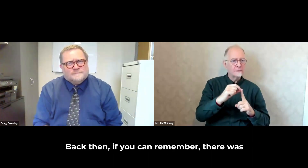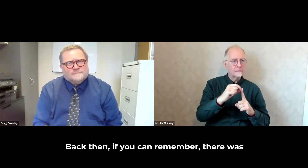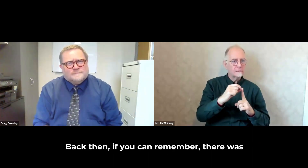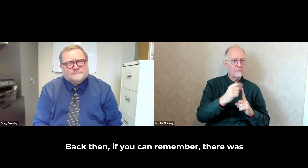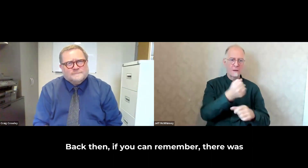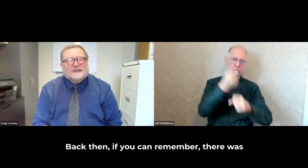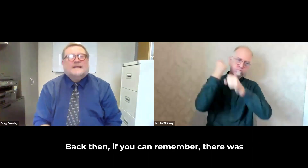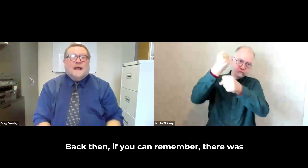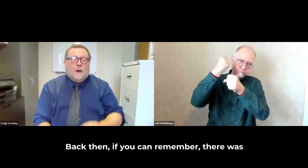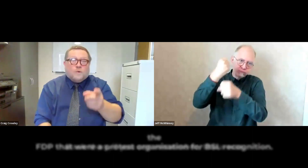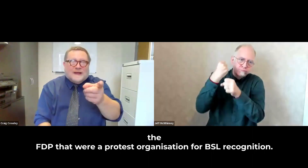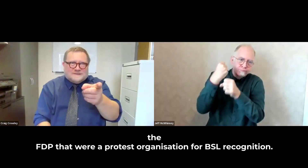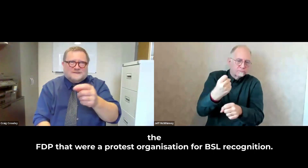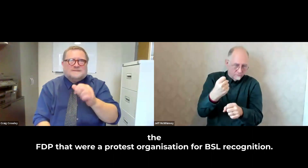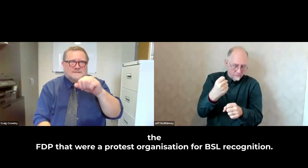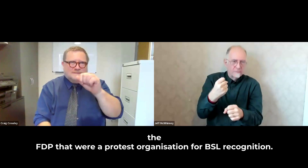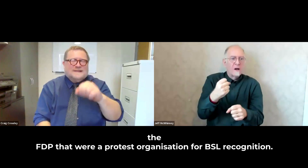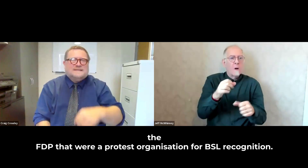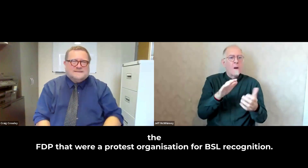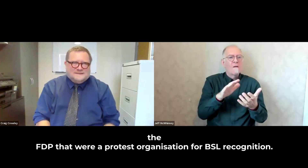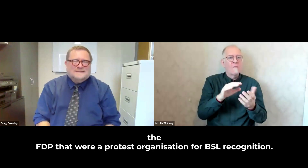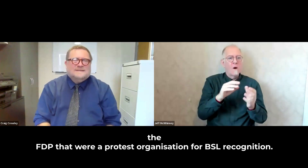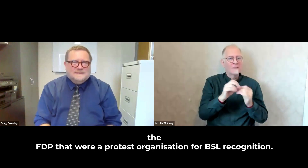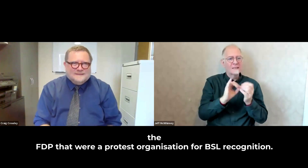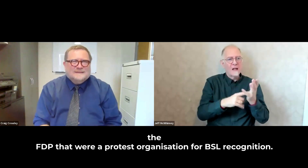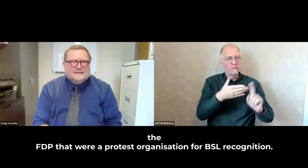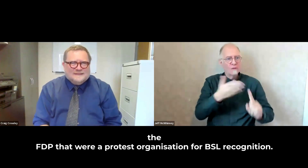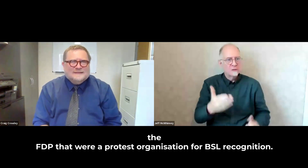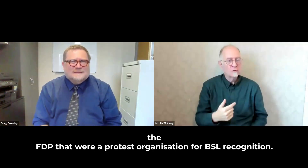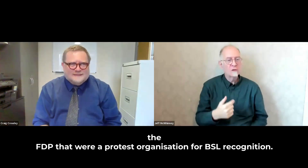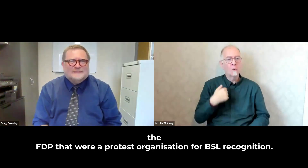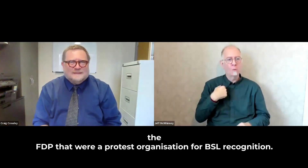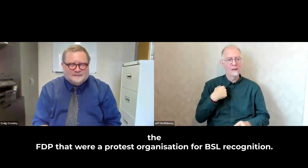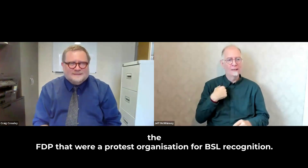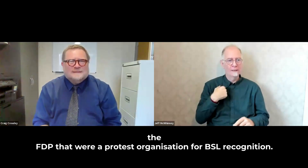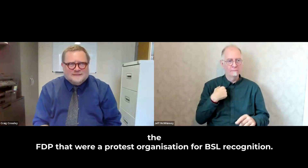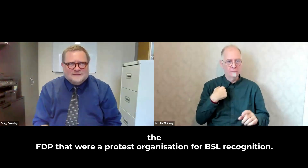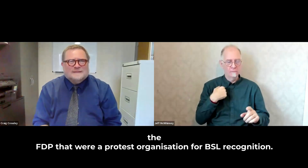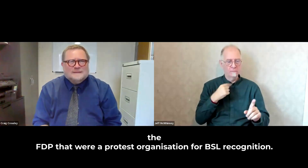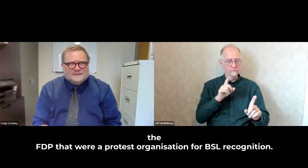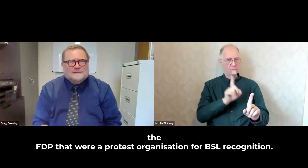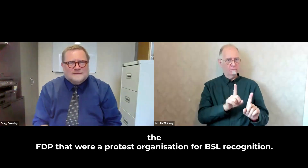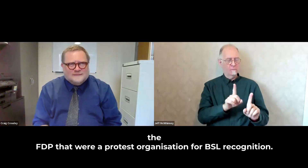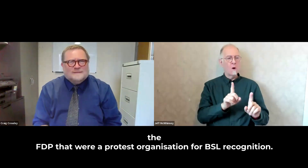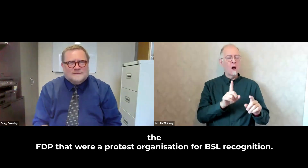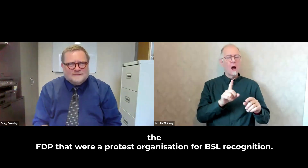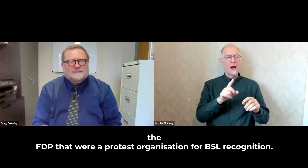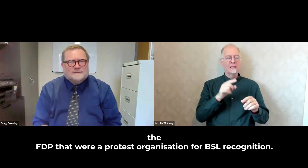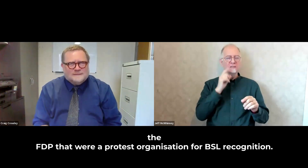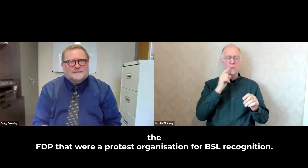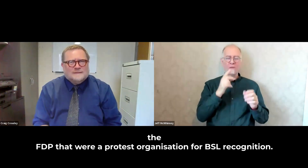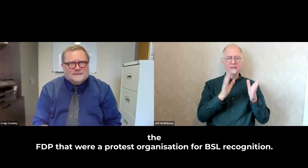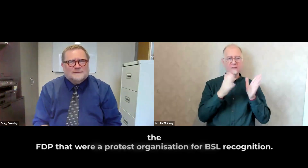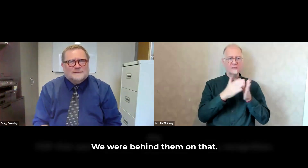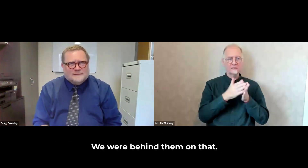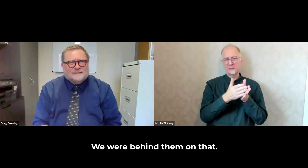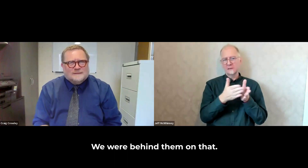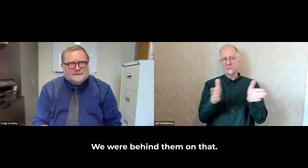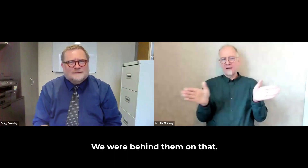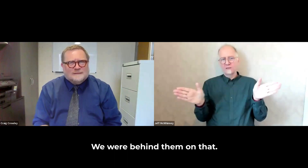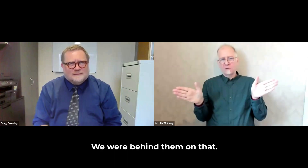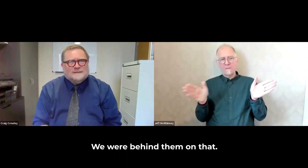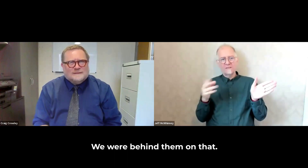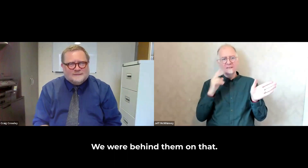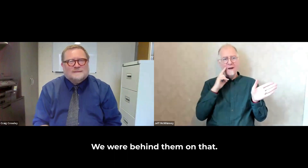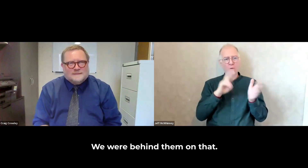can remember, there was the FDP that were a protest organization for BSL recognition. We